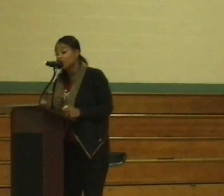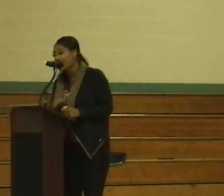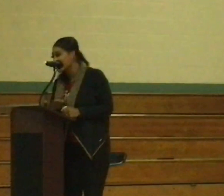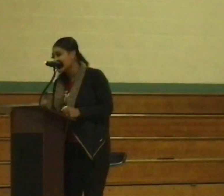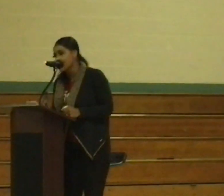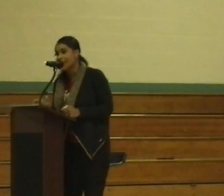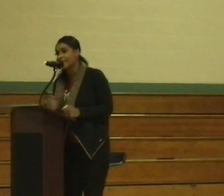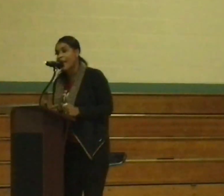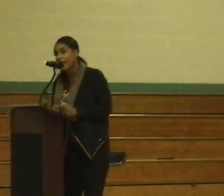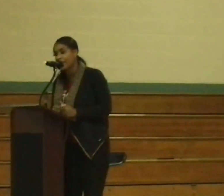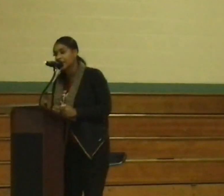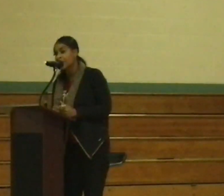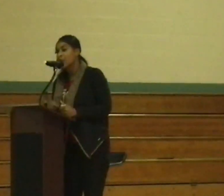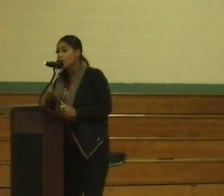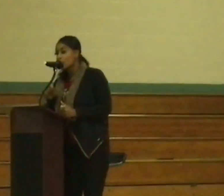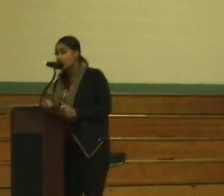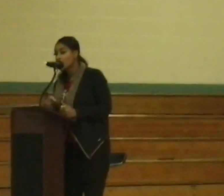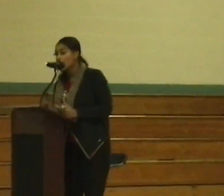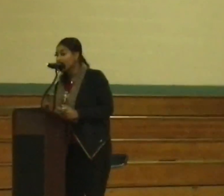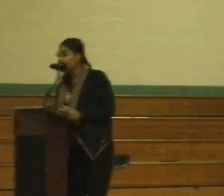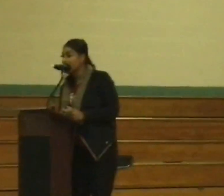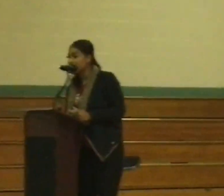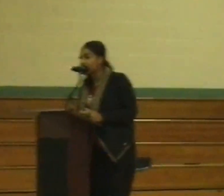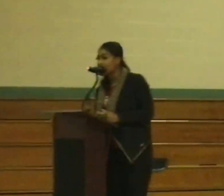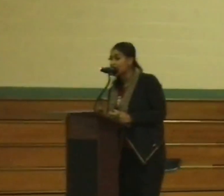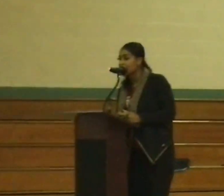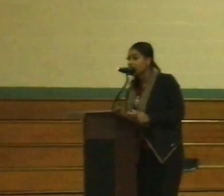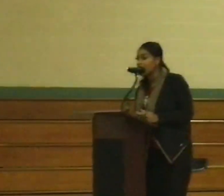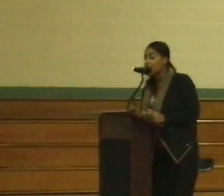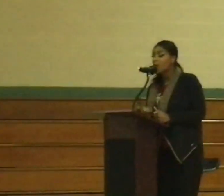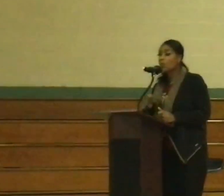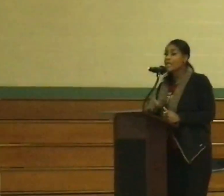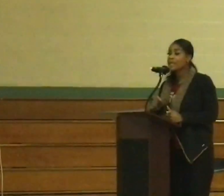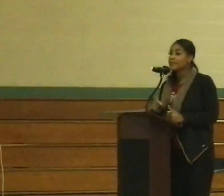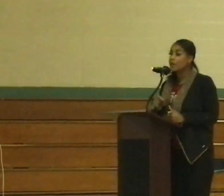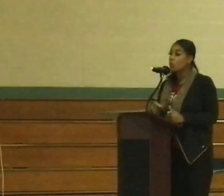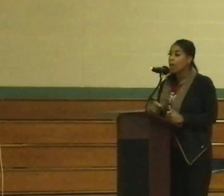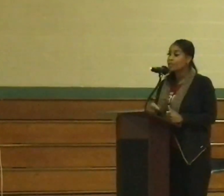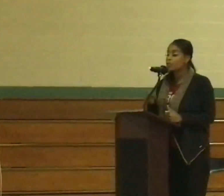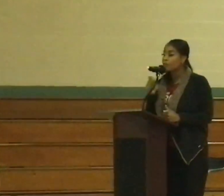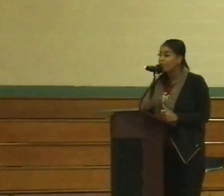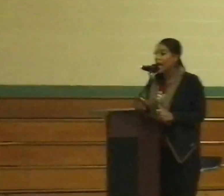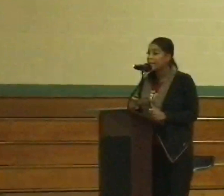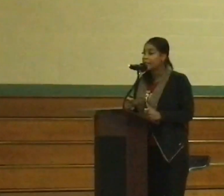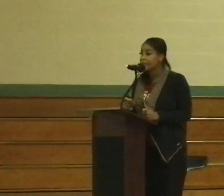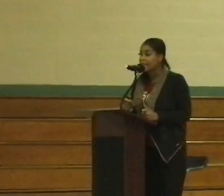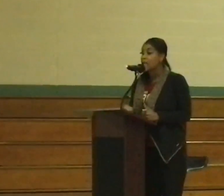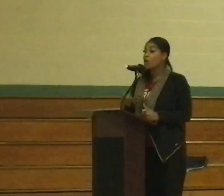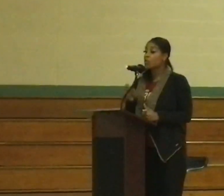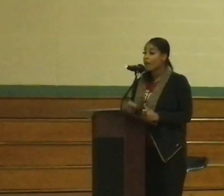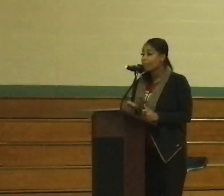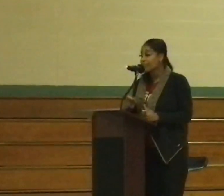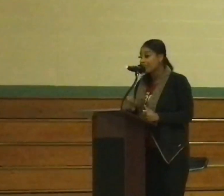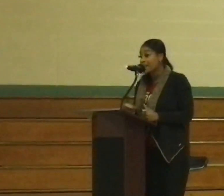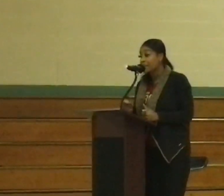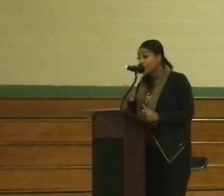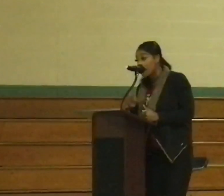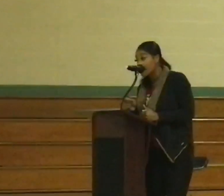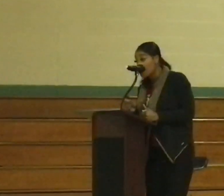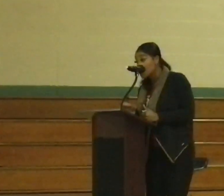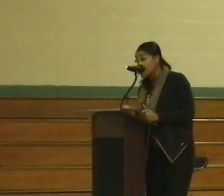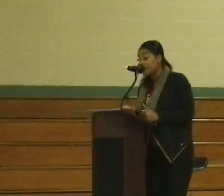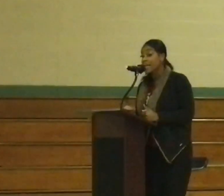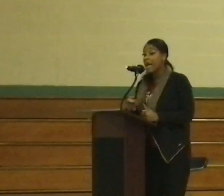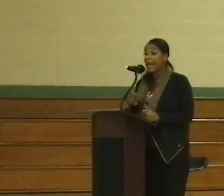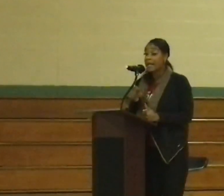years, with everything that's happened to us in the city of Flint, we need someone to finally represent the